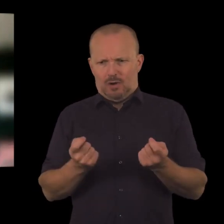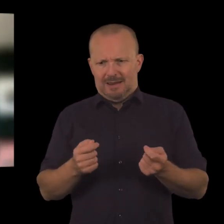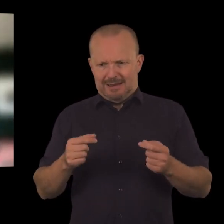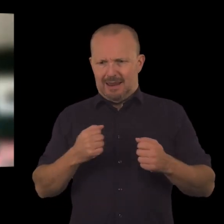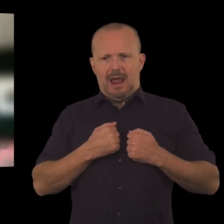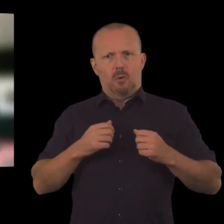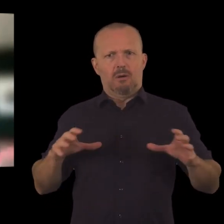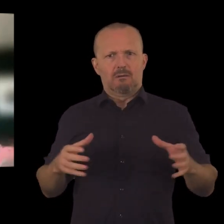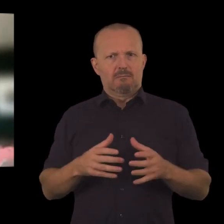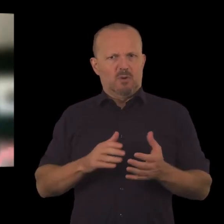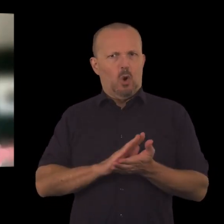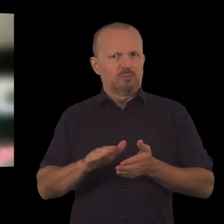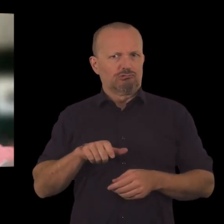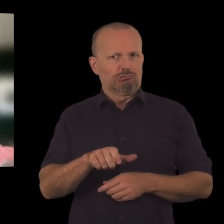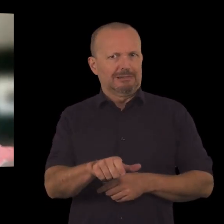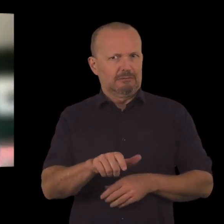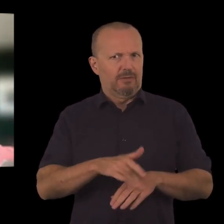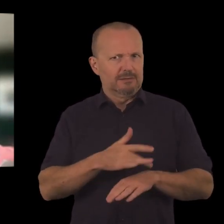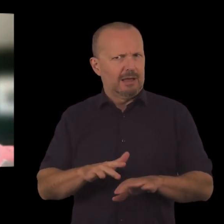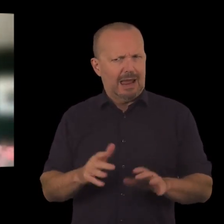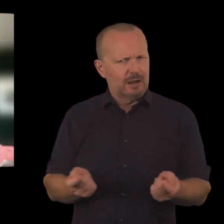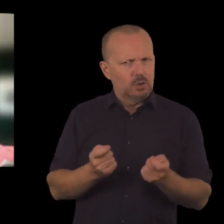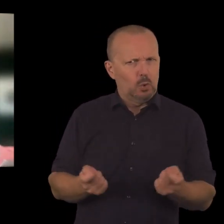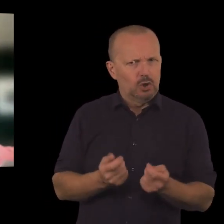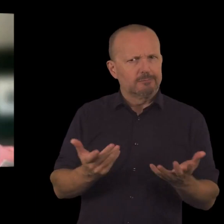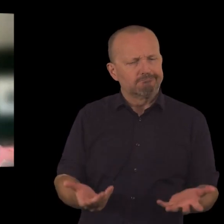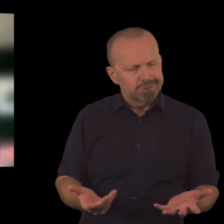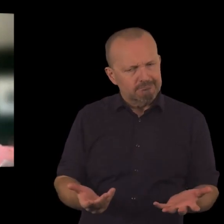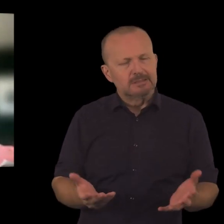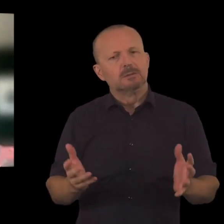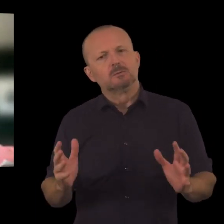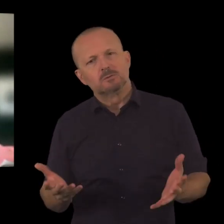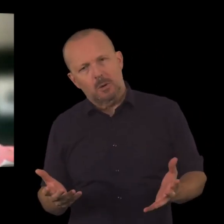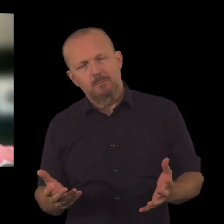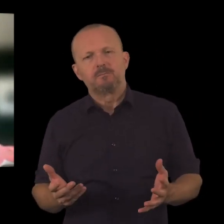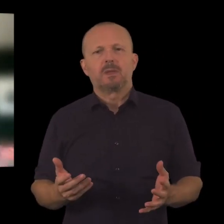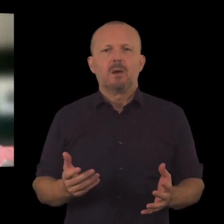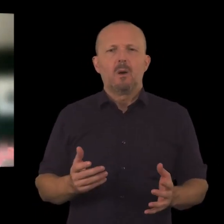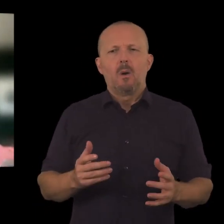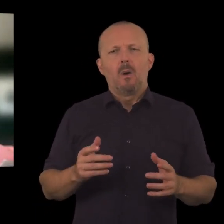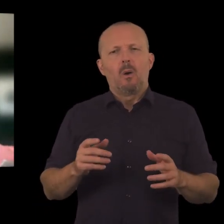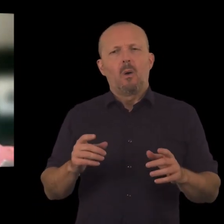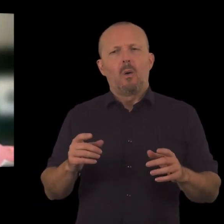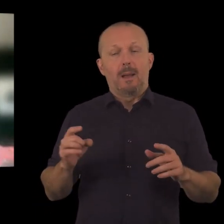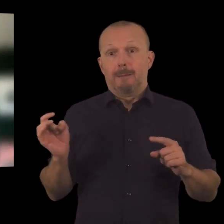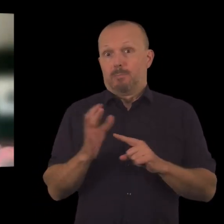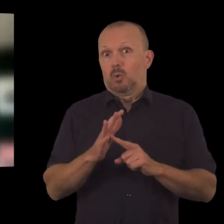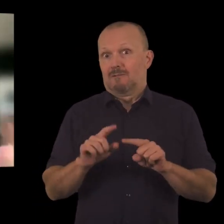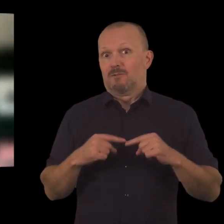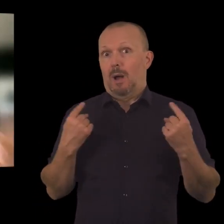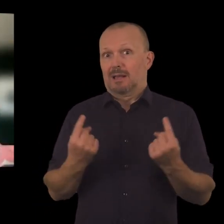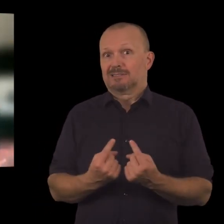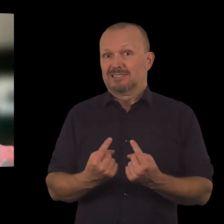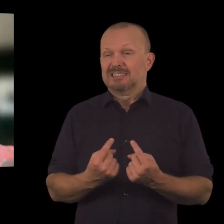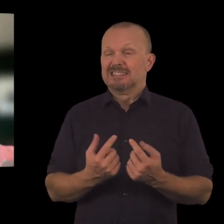audience feeling like they're okay. And those are things that, Claire, you'd be familiar with playback as well, of encouraging